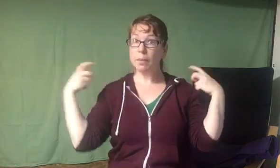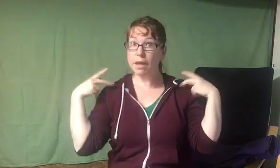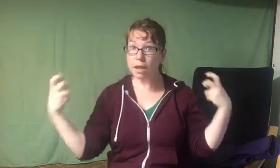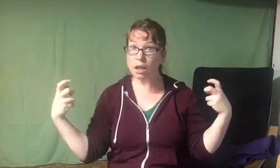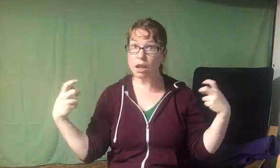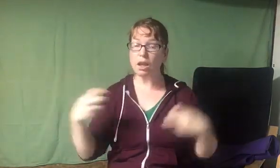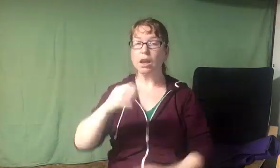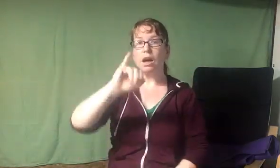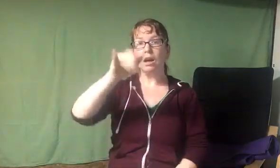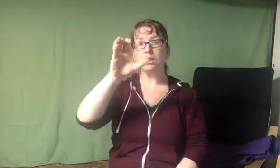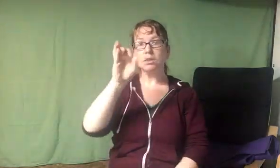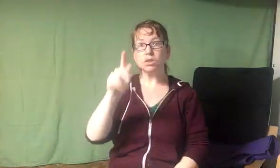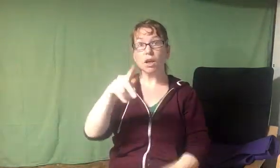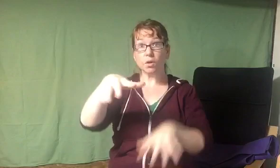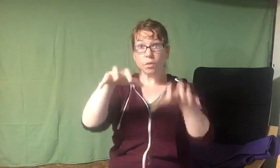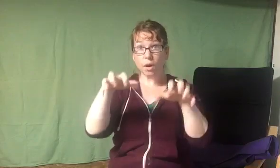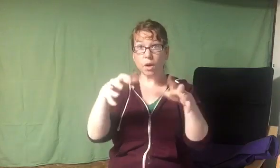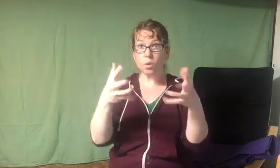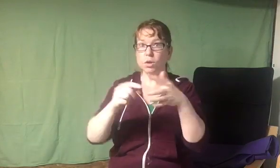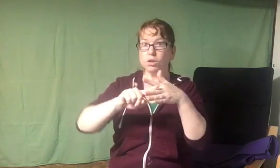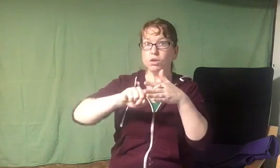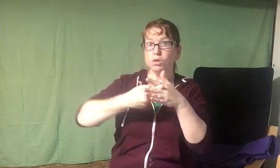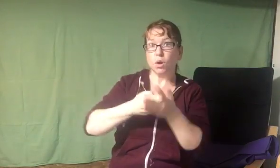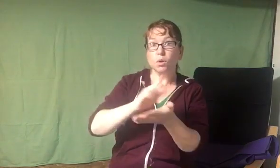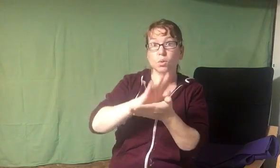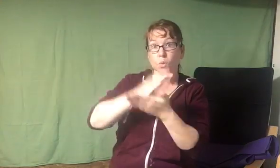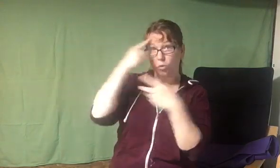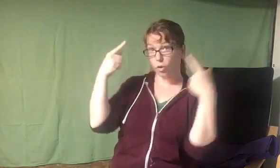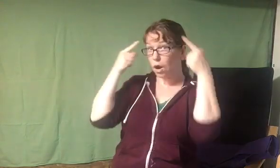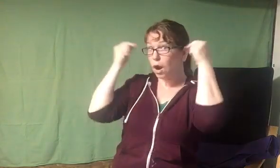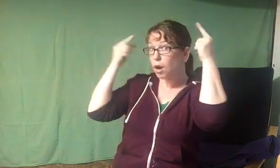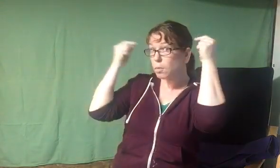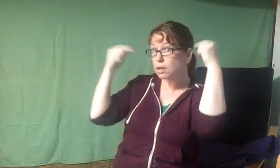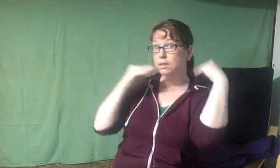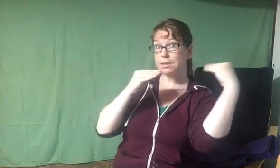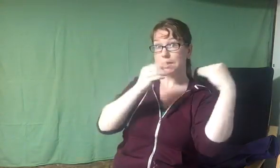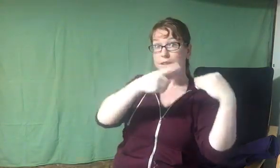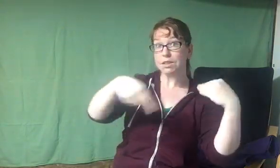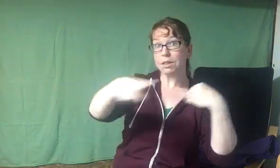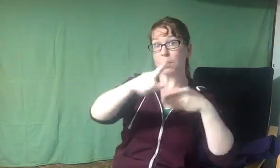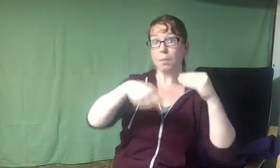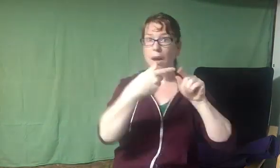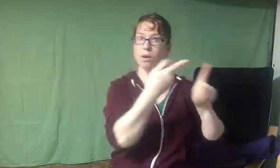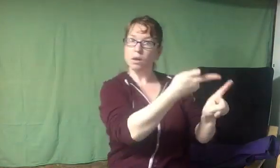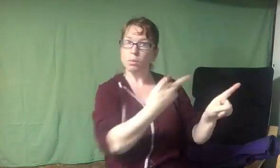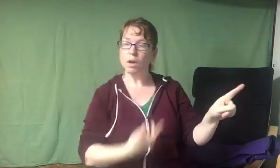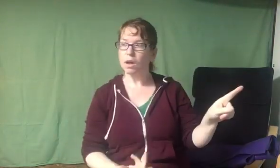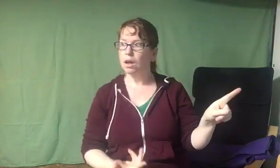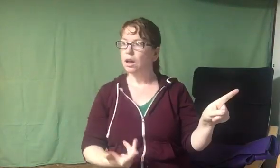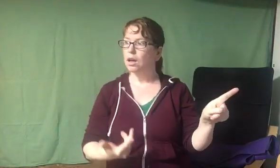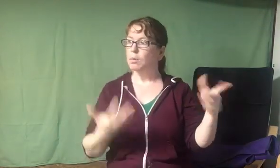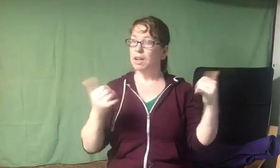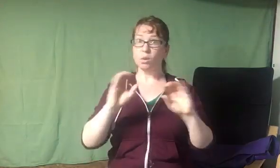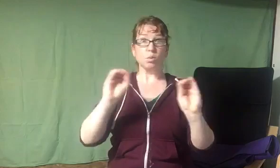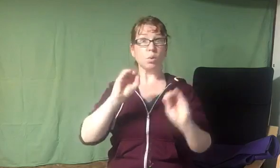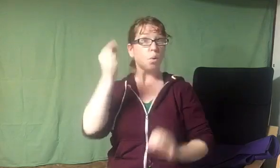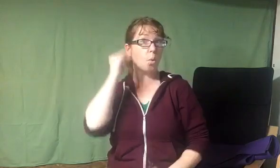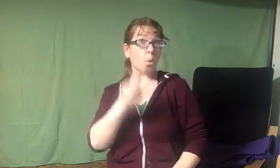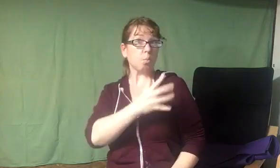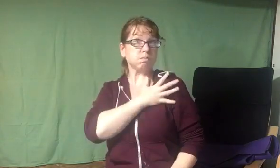about himself. Without the badges, lessons had turned into a disaster in both the human world and fairyland. But the worst thing was